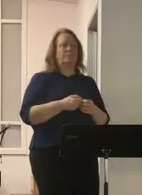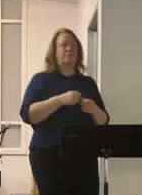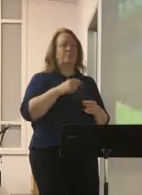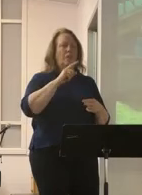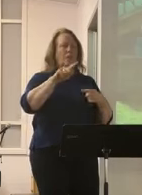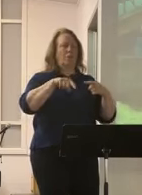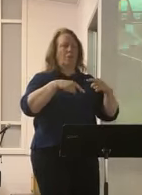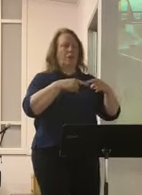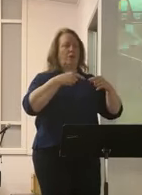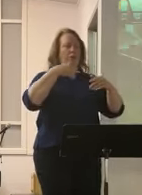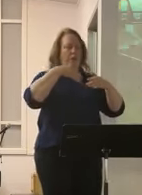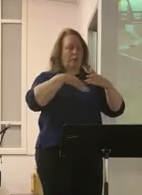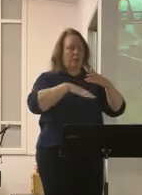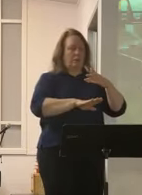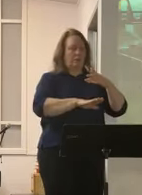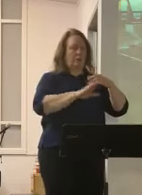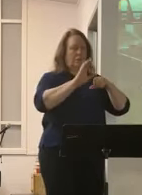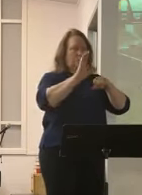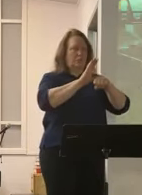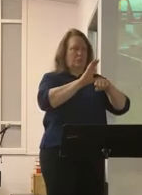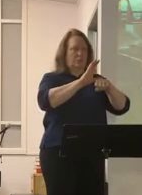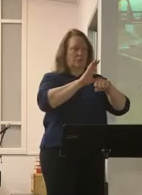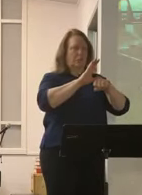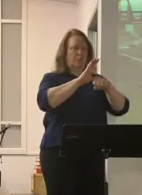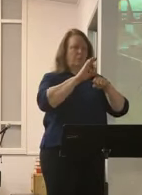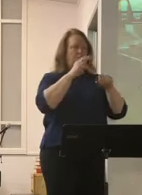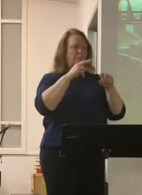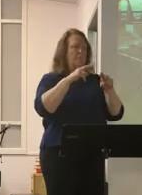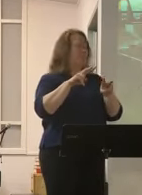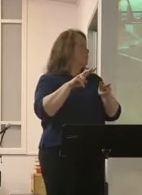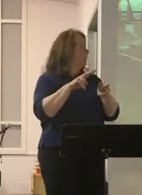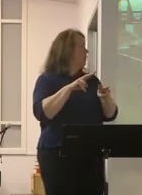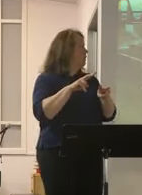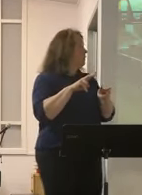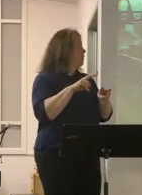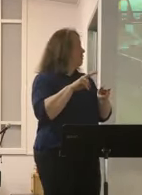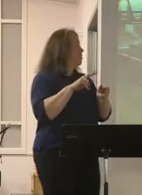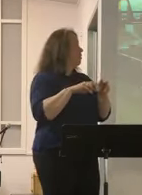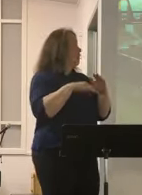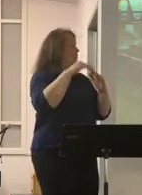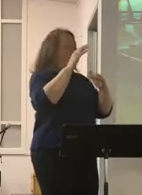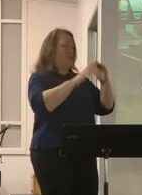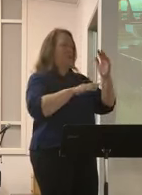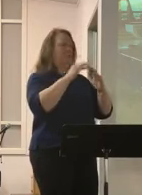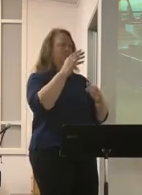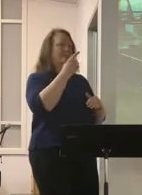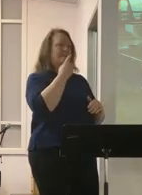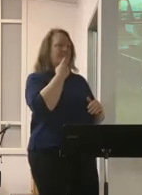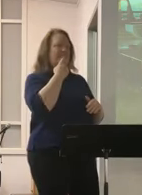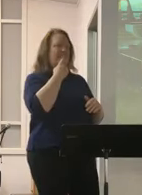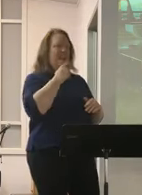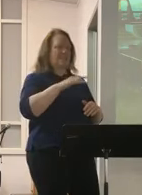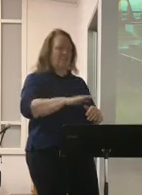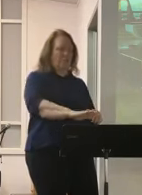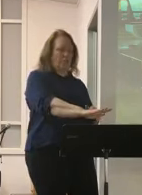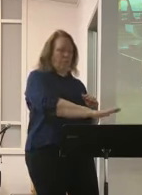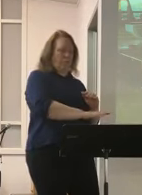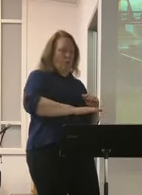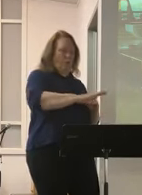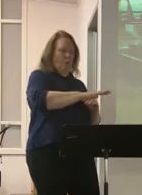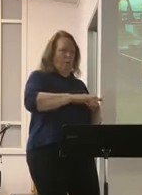when you get inside the church, you see that they have built a glass floor in the middle of